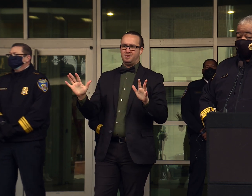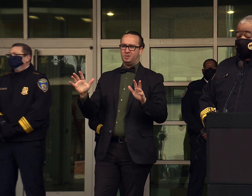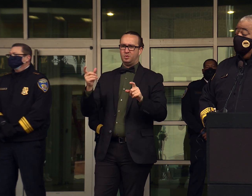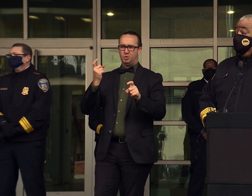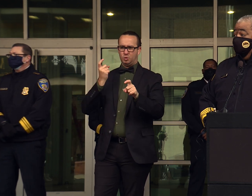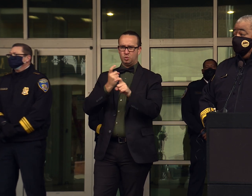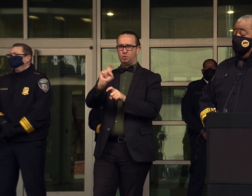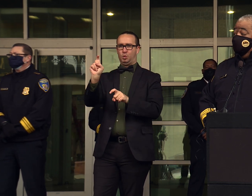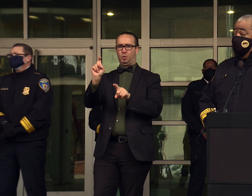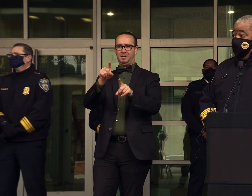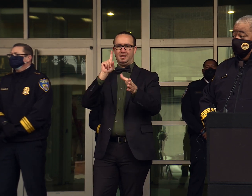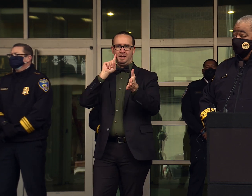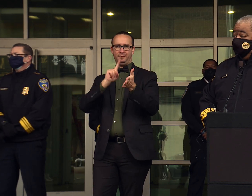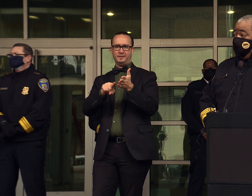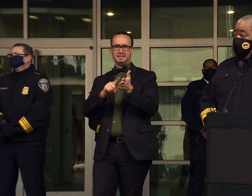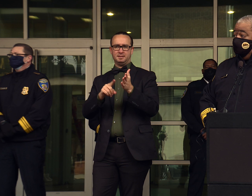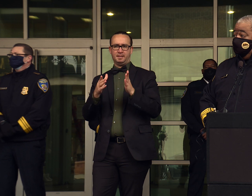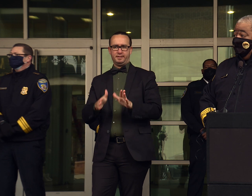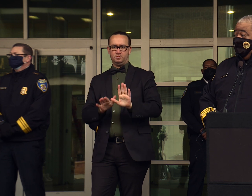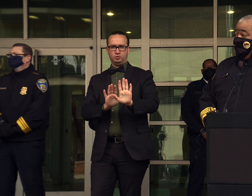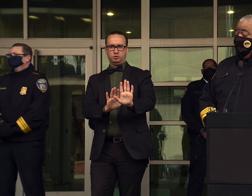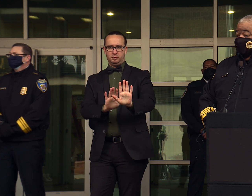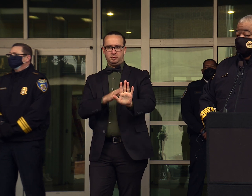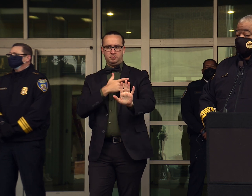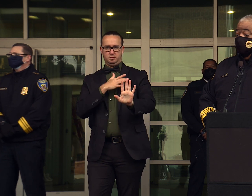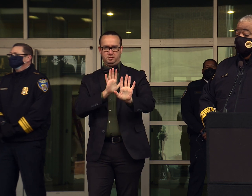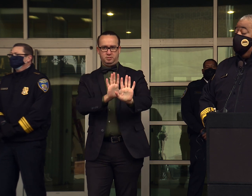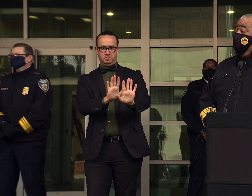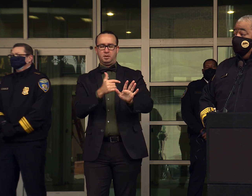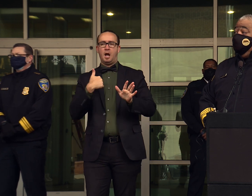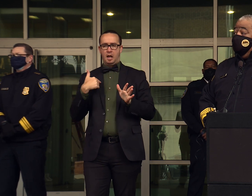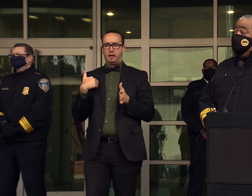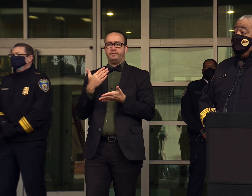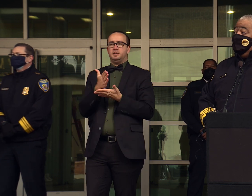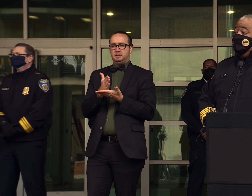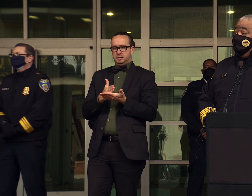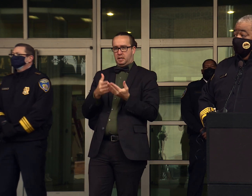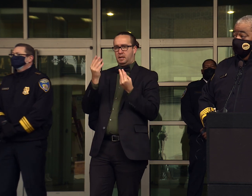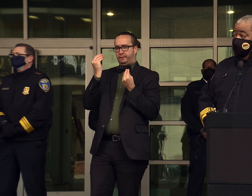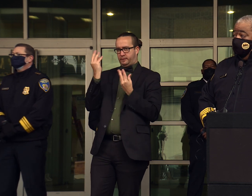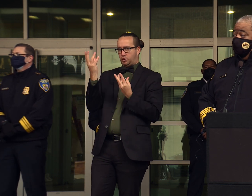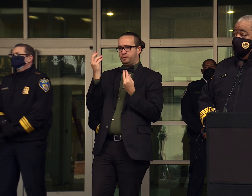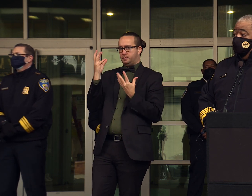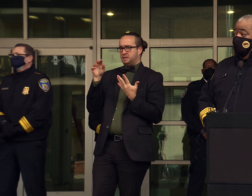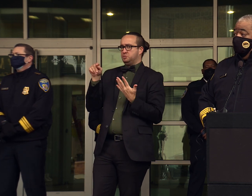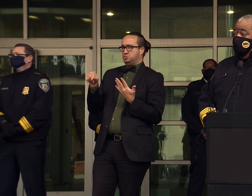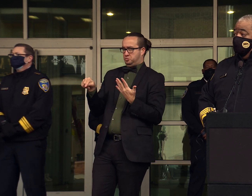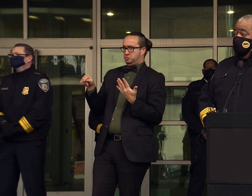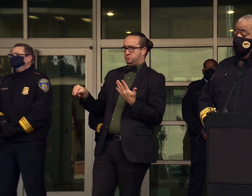have had information to come in that supports that he could have been there